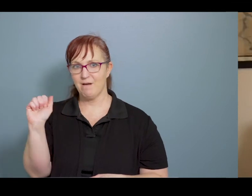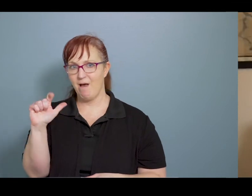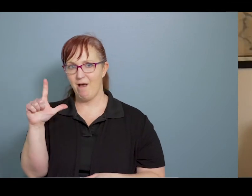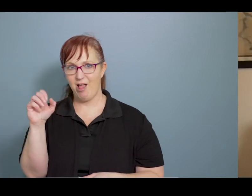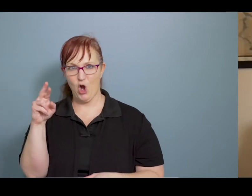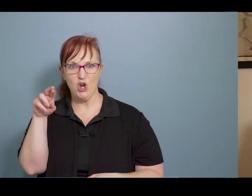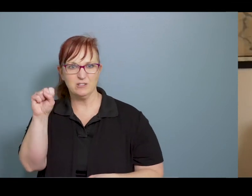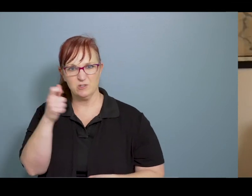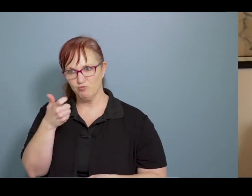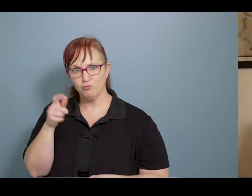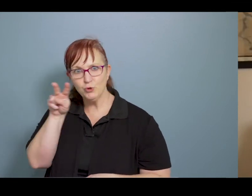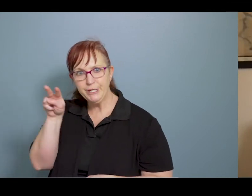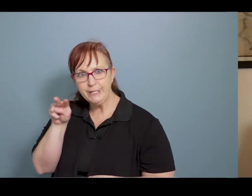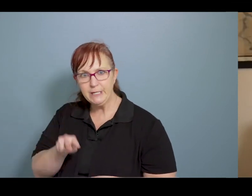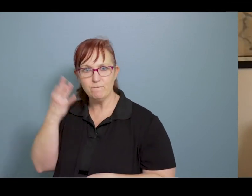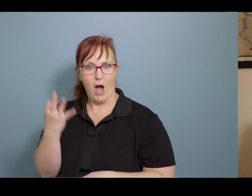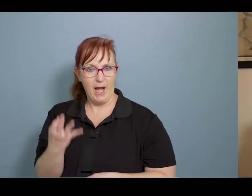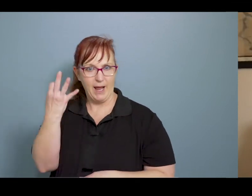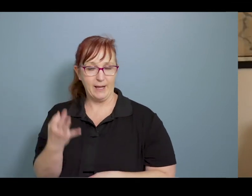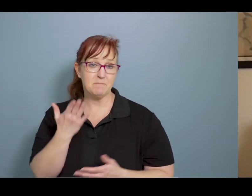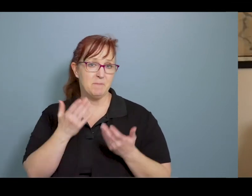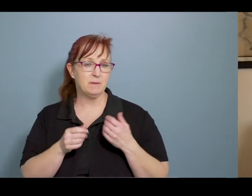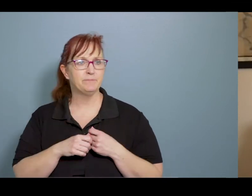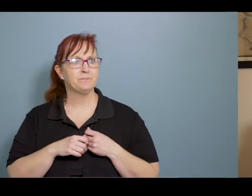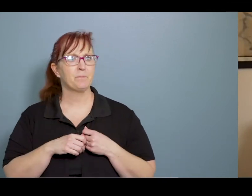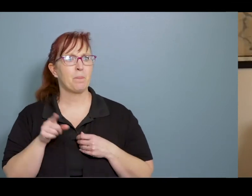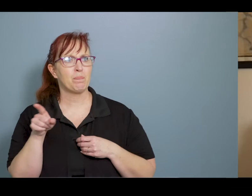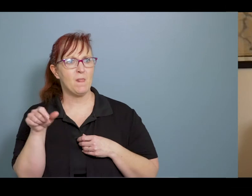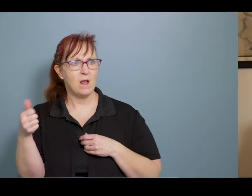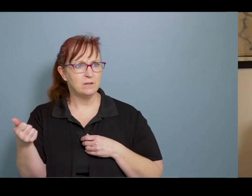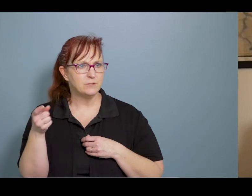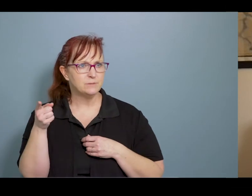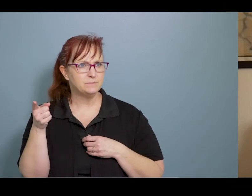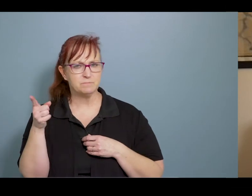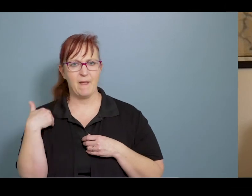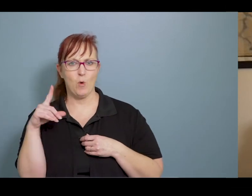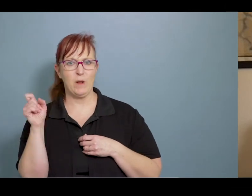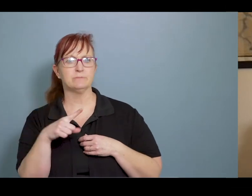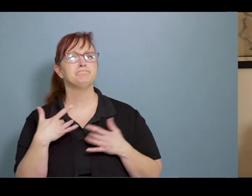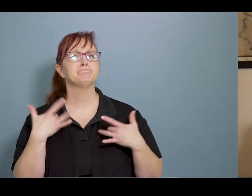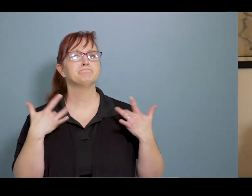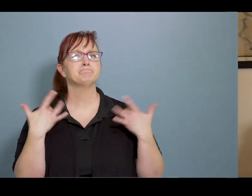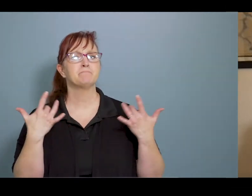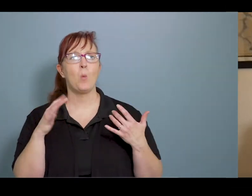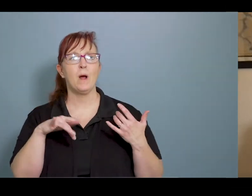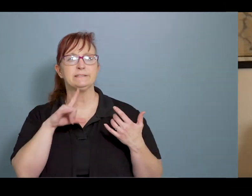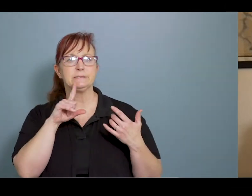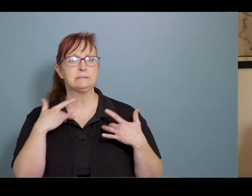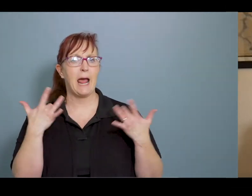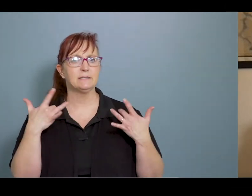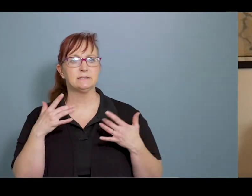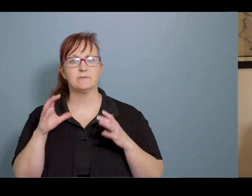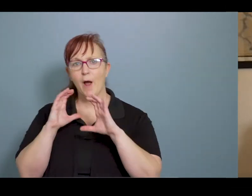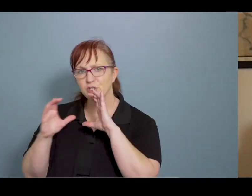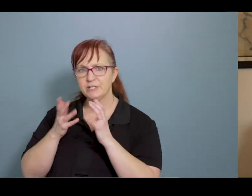just as best as we can. So Joy has a question here. What's the status of conversations and